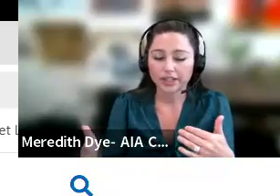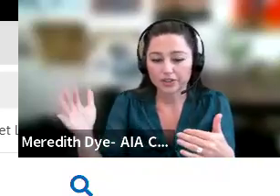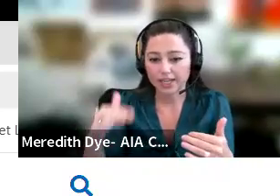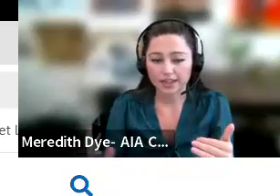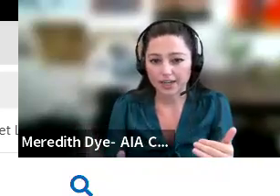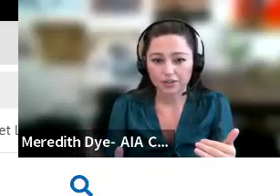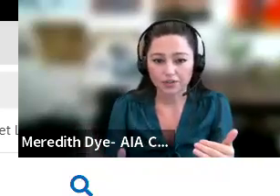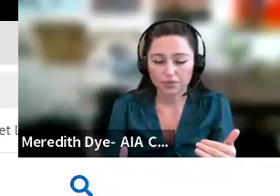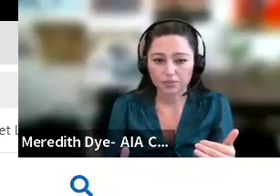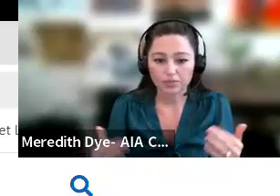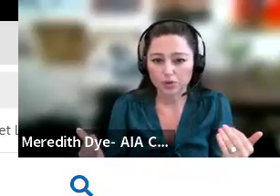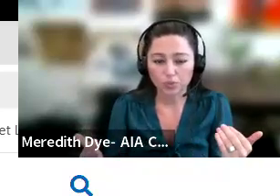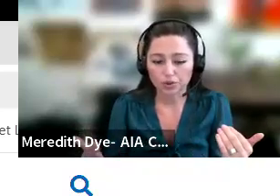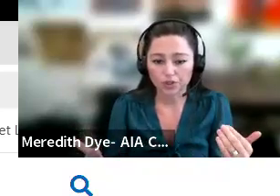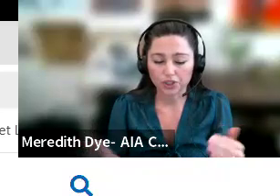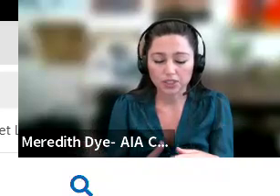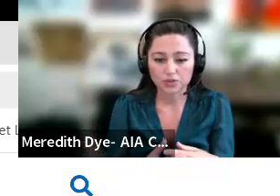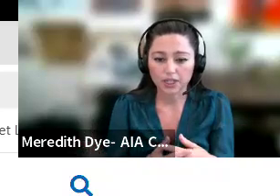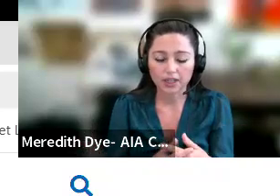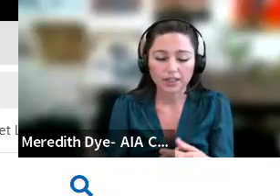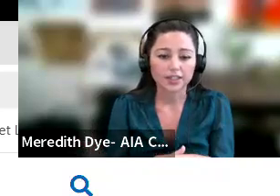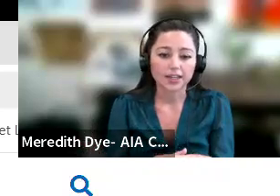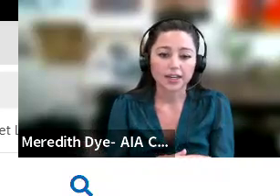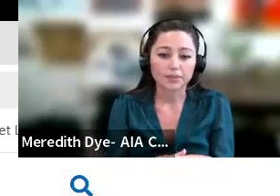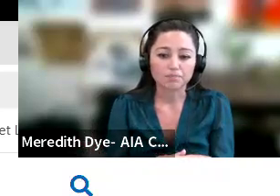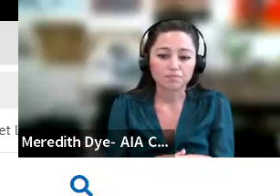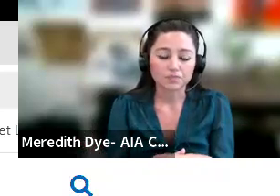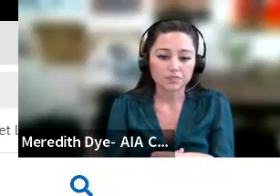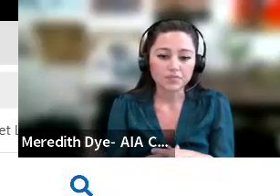available, and I'll take that out of the portfolio list running.